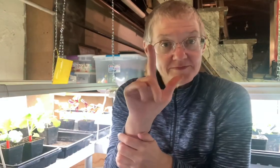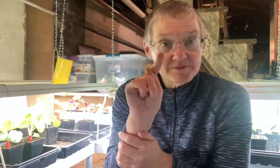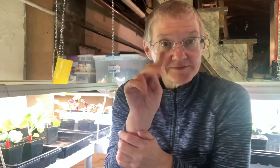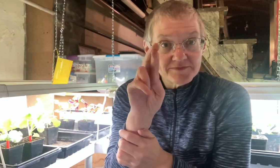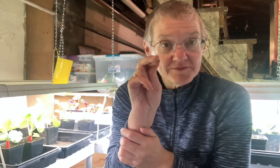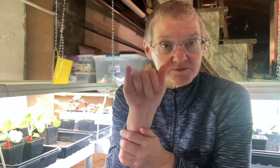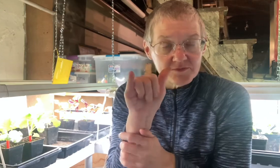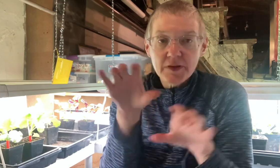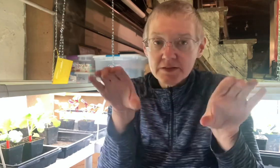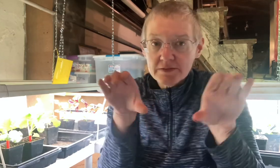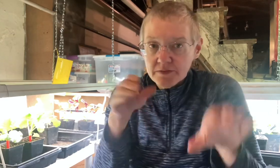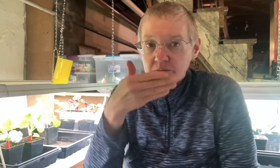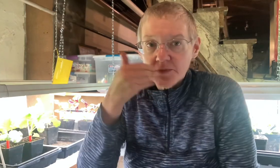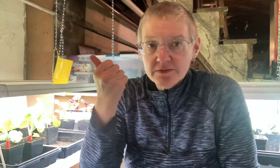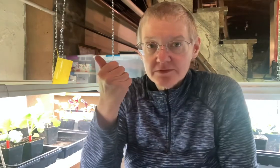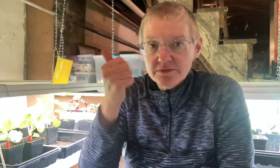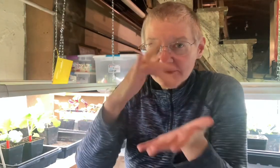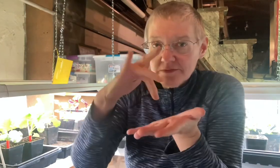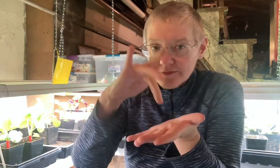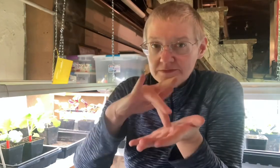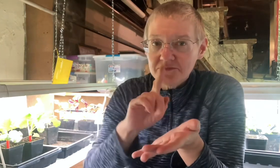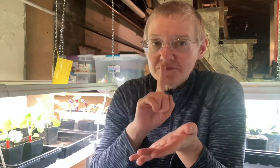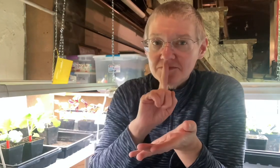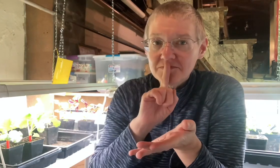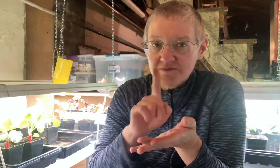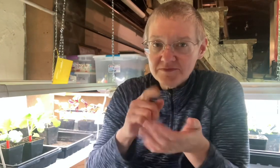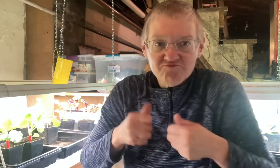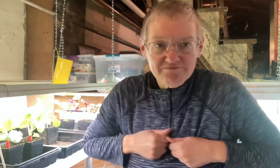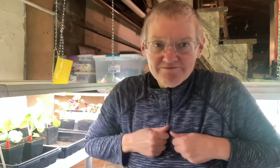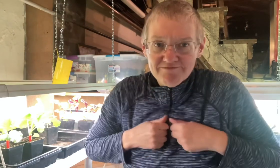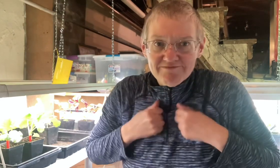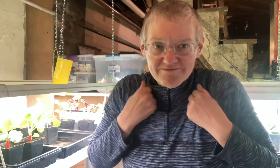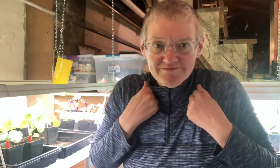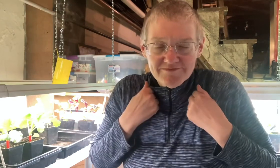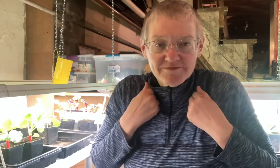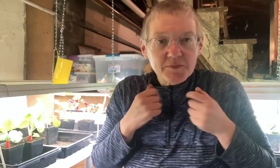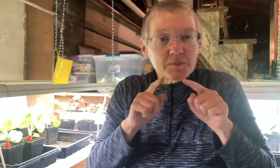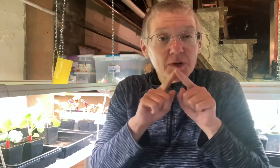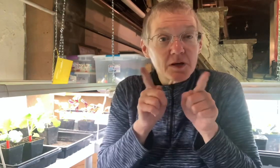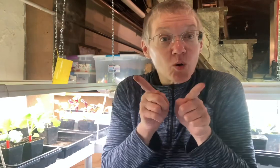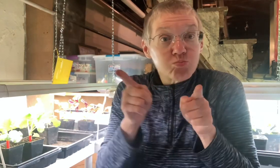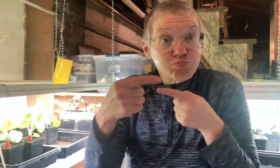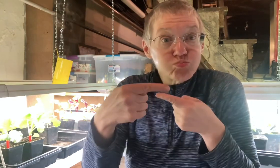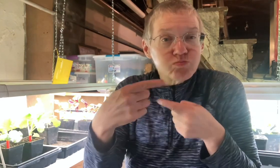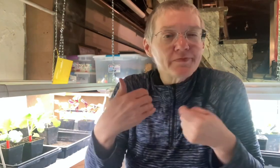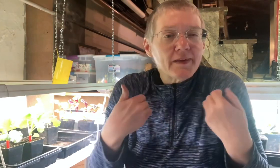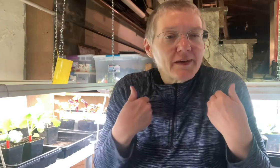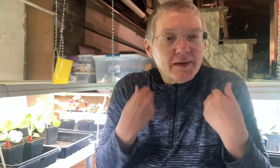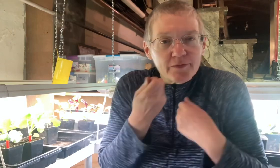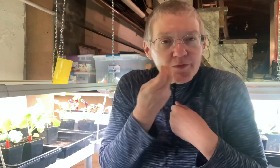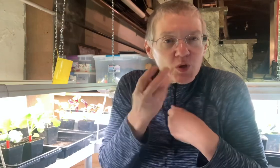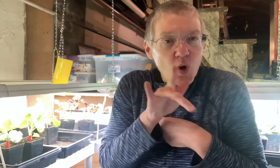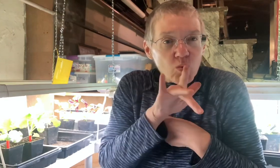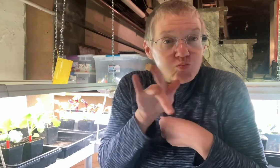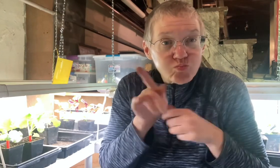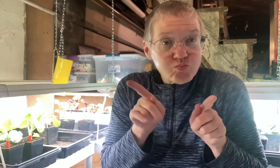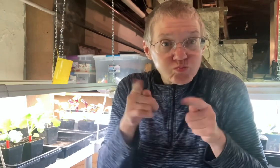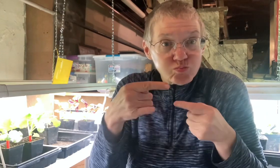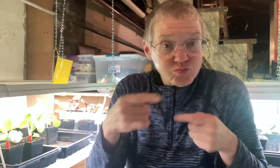in those 6-cell trays, I propagated the cuttings, and those have done best. But I had a few